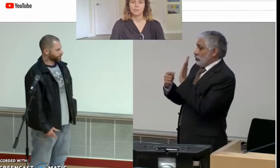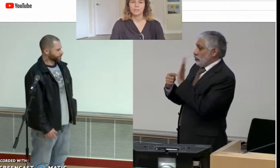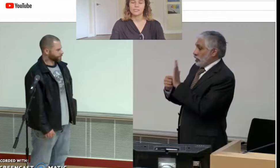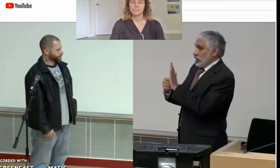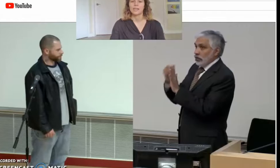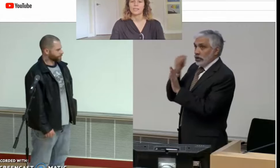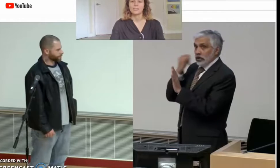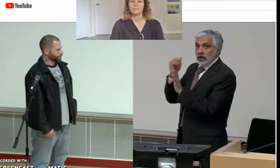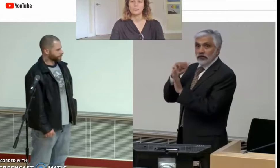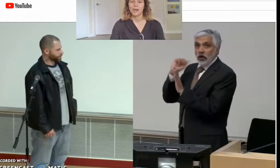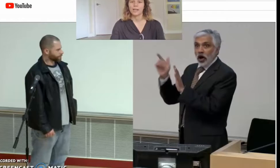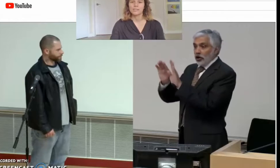what does society view that as?